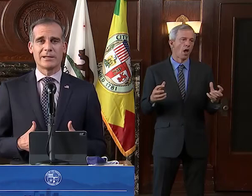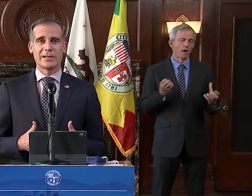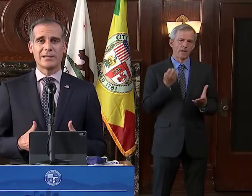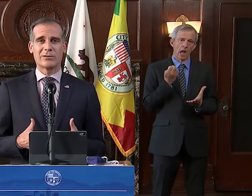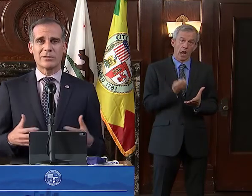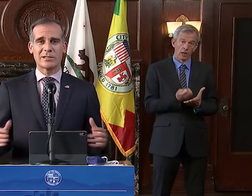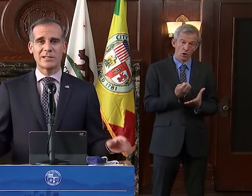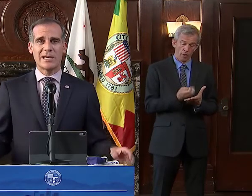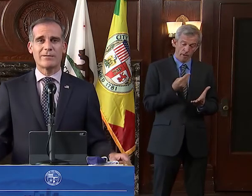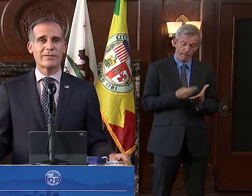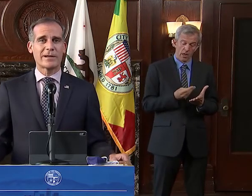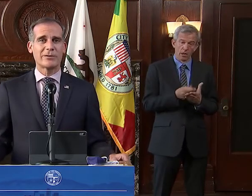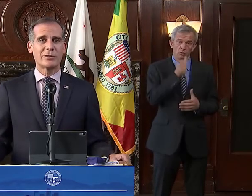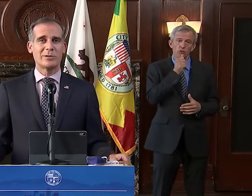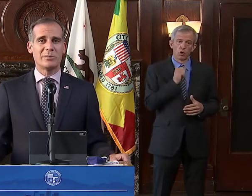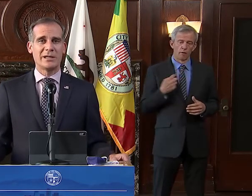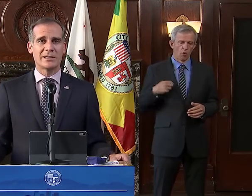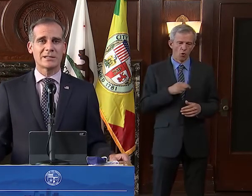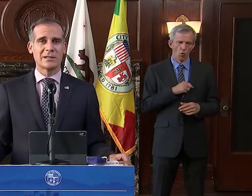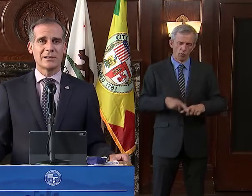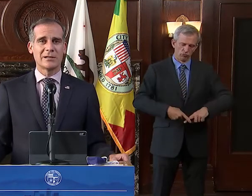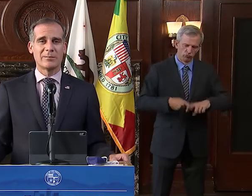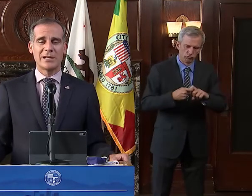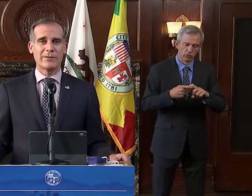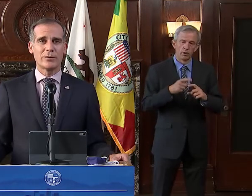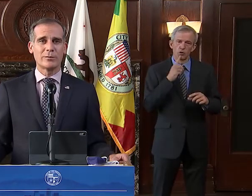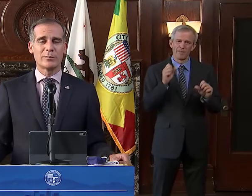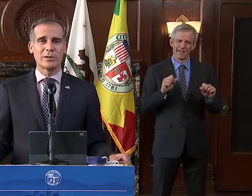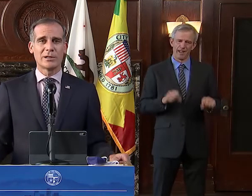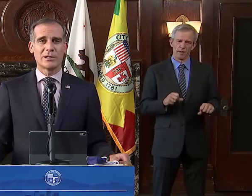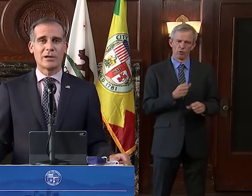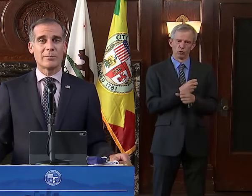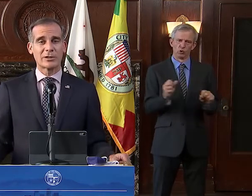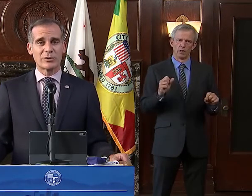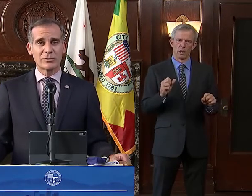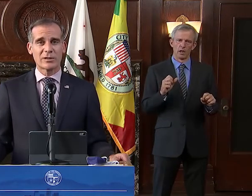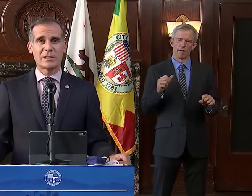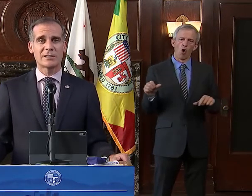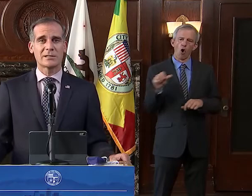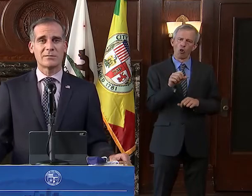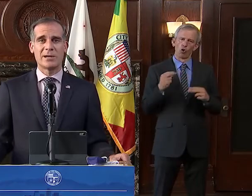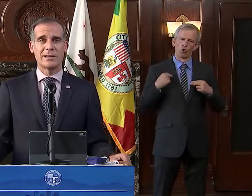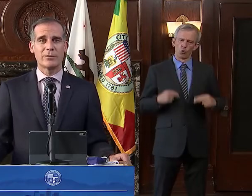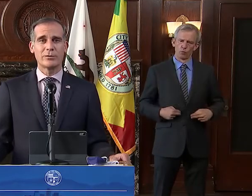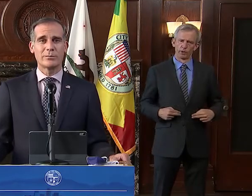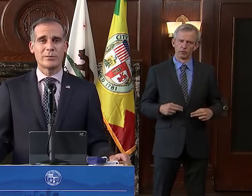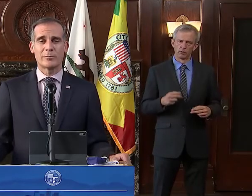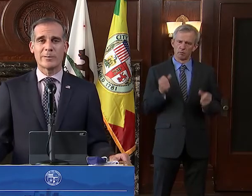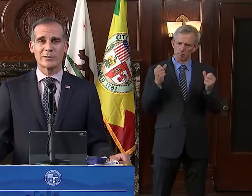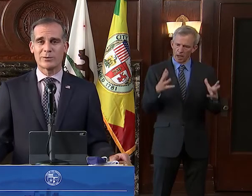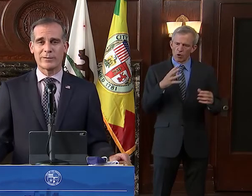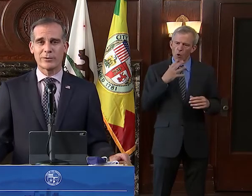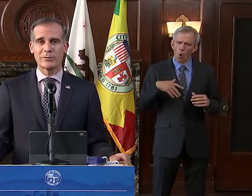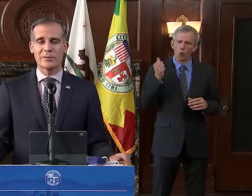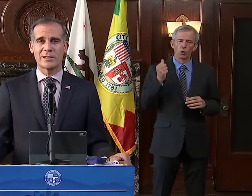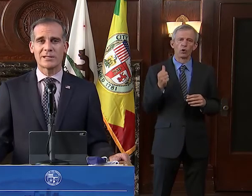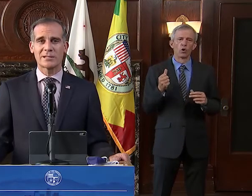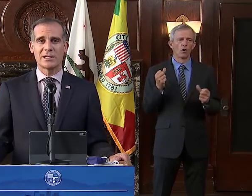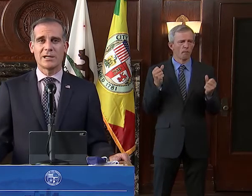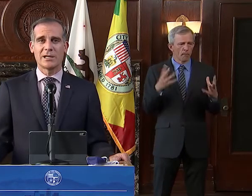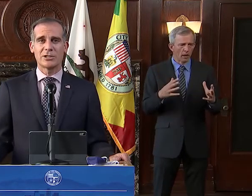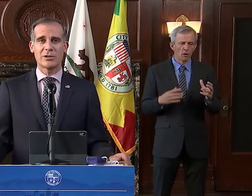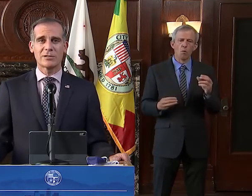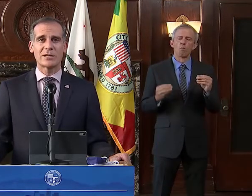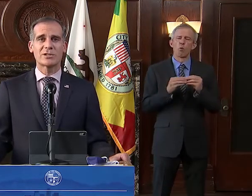suffering in order to save our fellow human beings, many of whom are much older than us, many of whom were much more vulnerable than